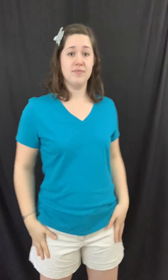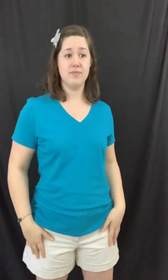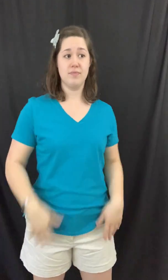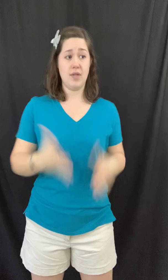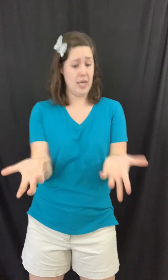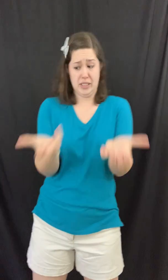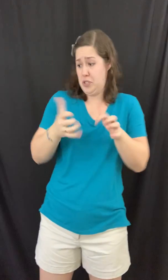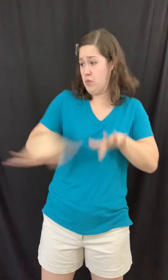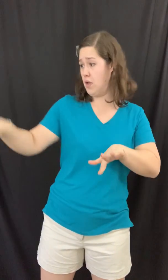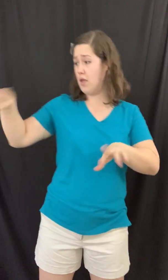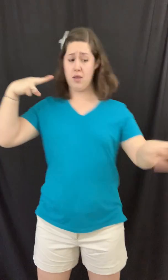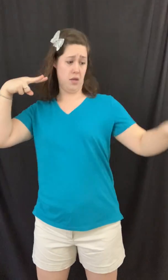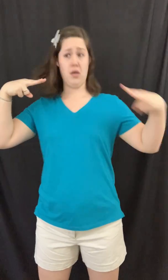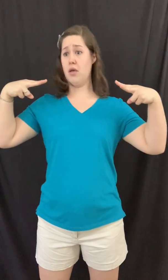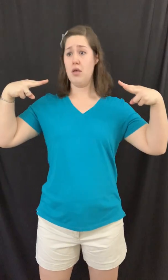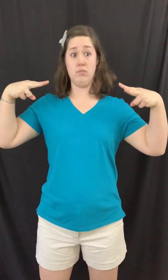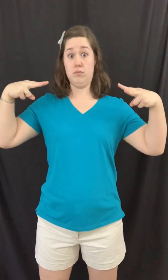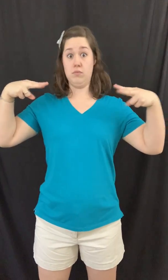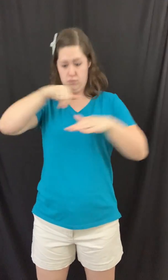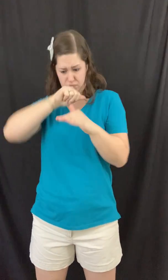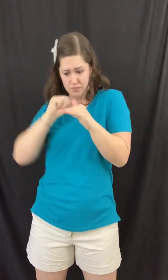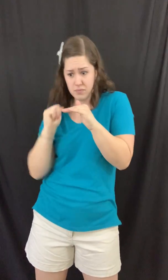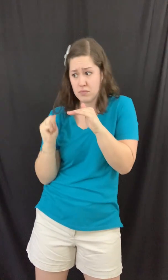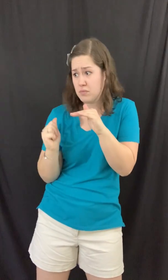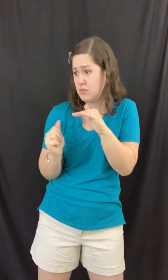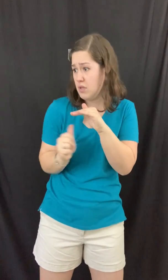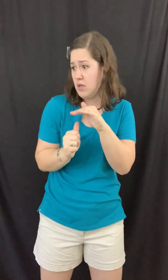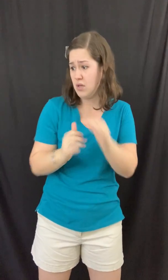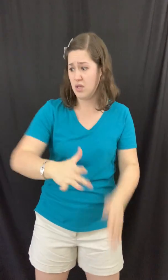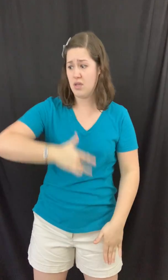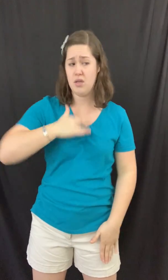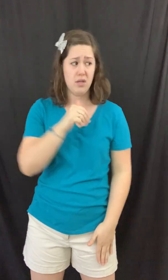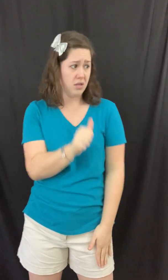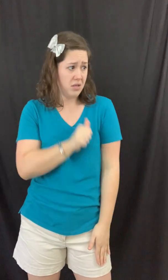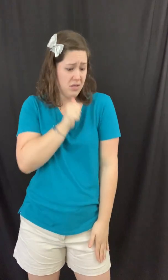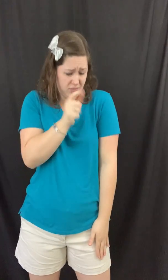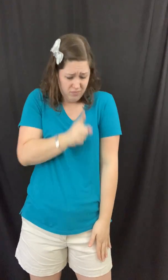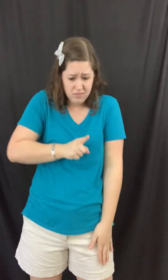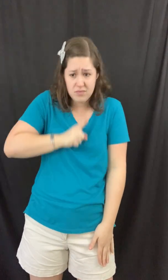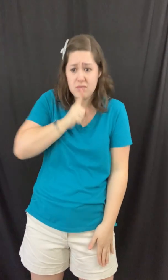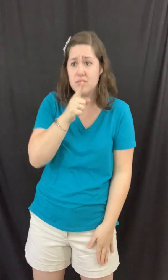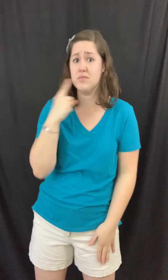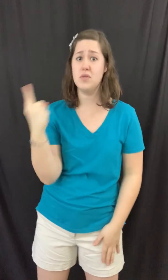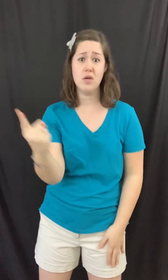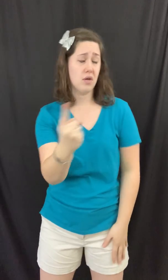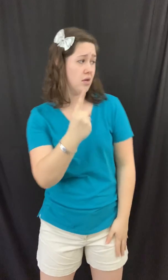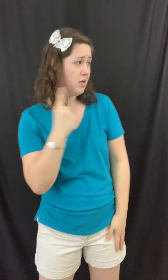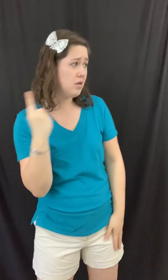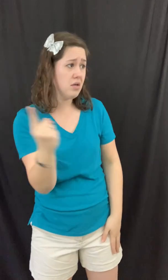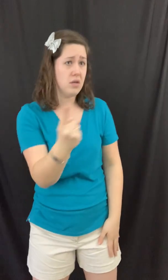I didn't wanna stand out Keep my head down Insecure inside my skin Always sticking over